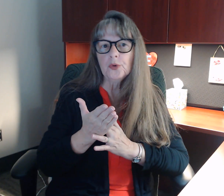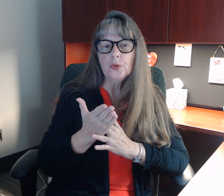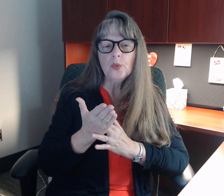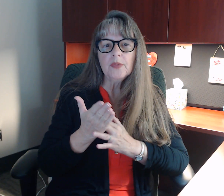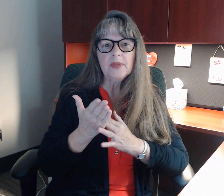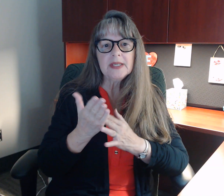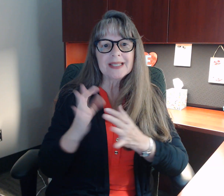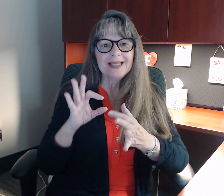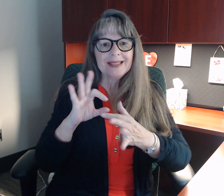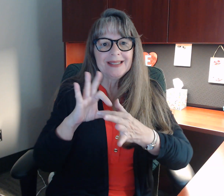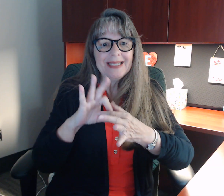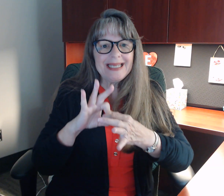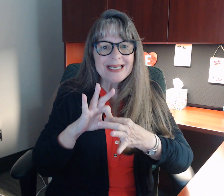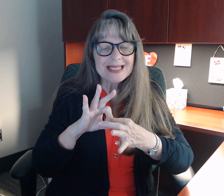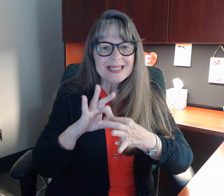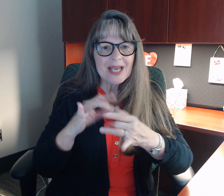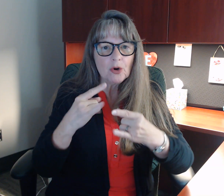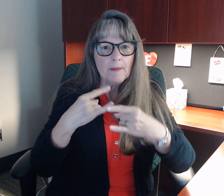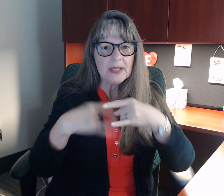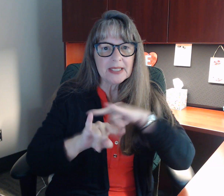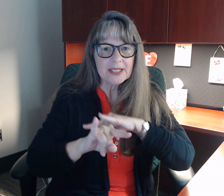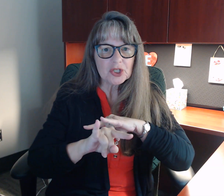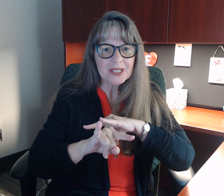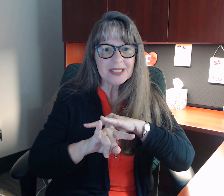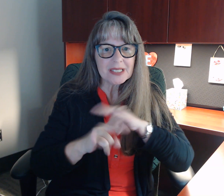through these links that are malicious.